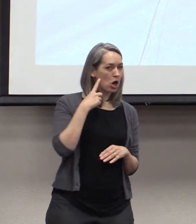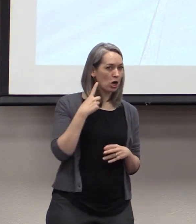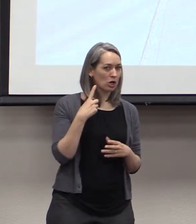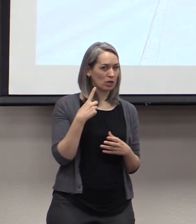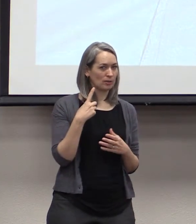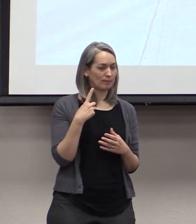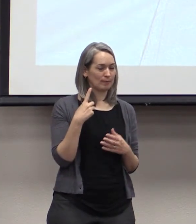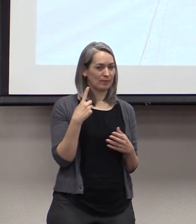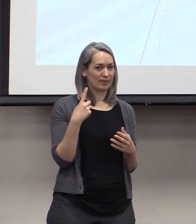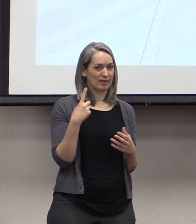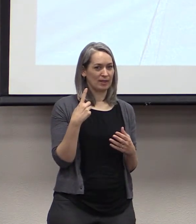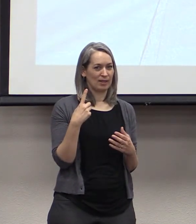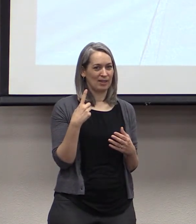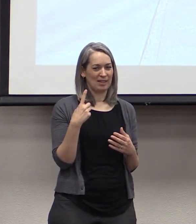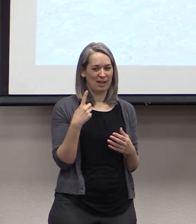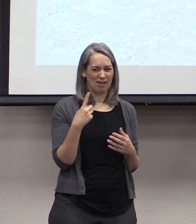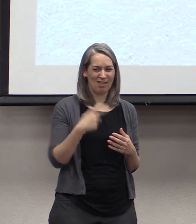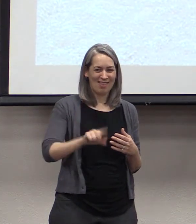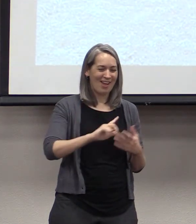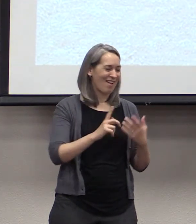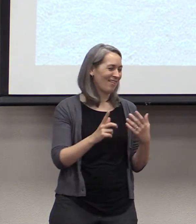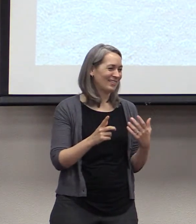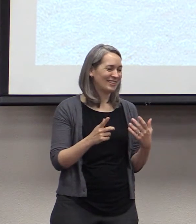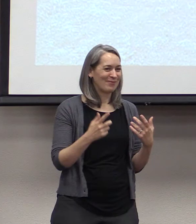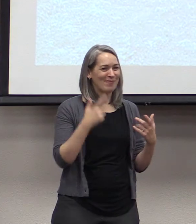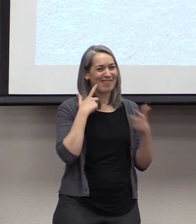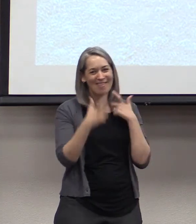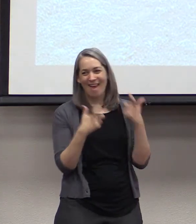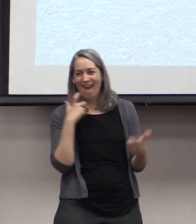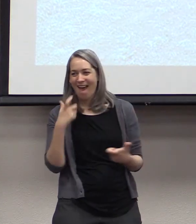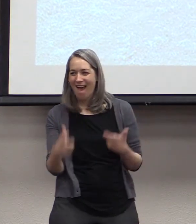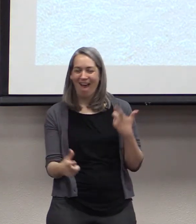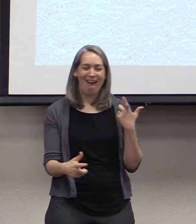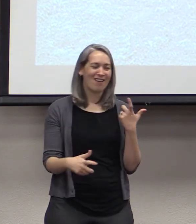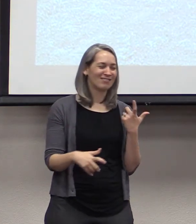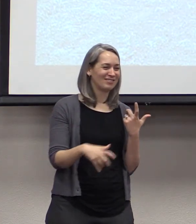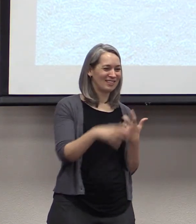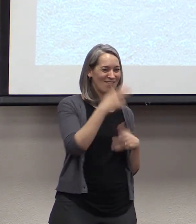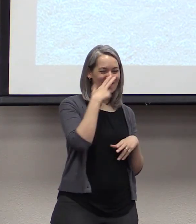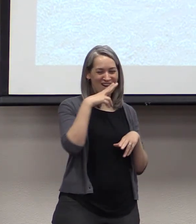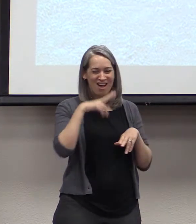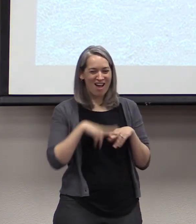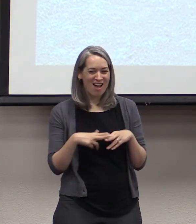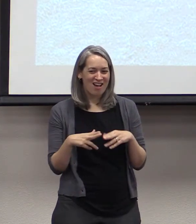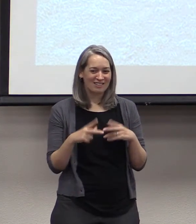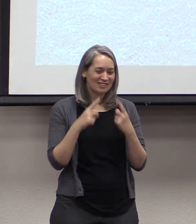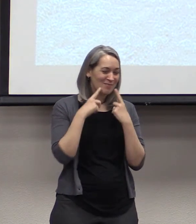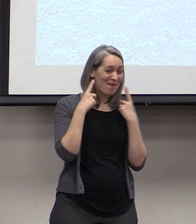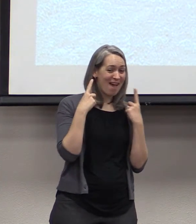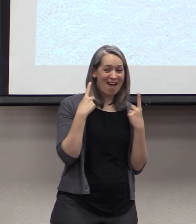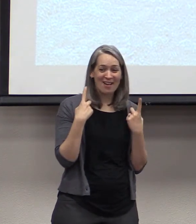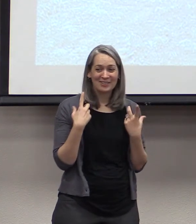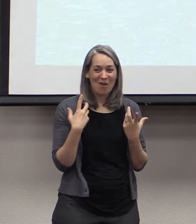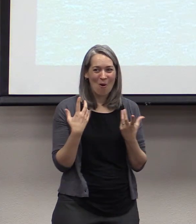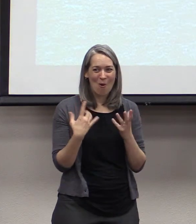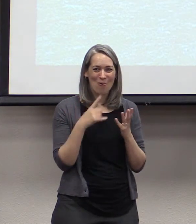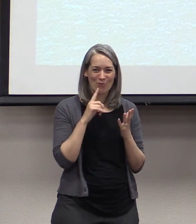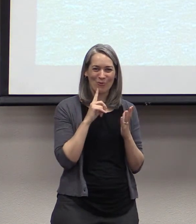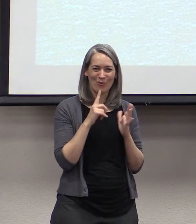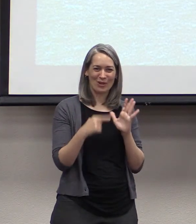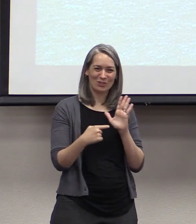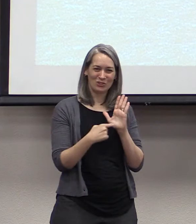that up to the laughter that we heard for the next hour, to the smiles that we saw, really shows